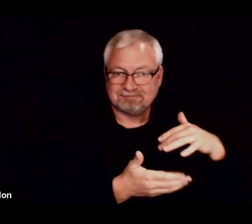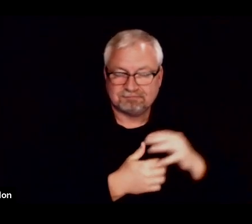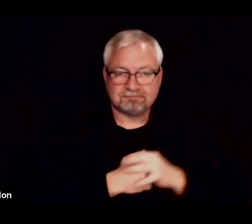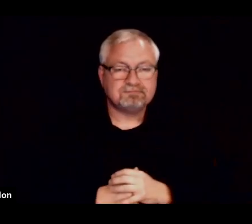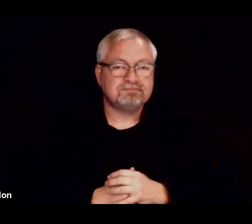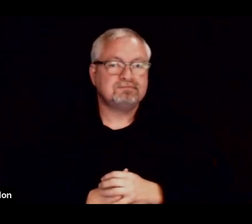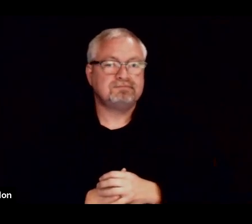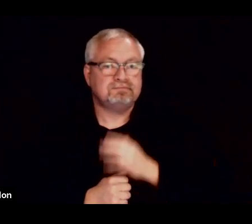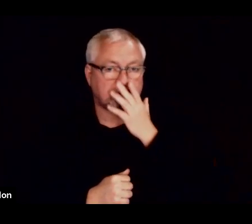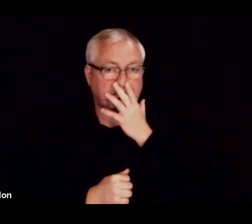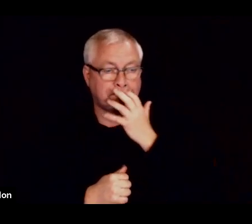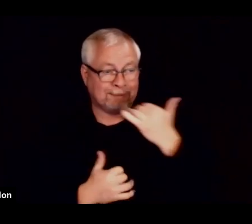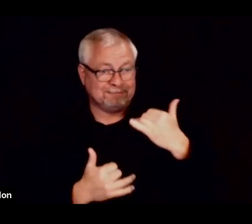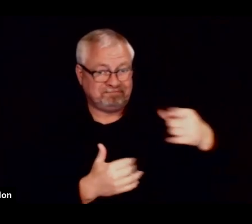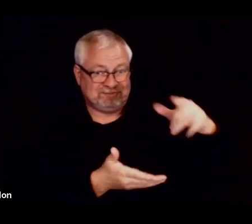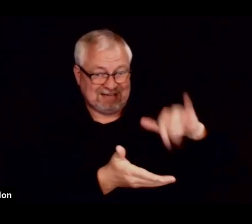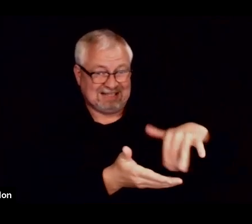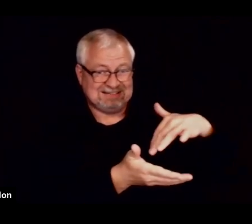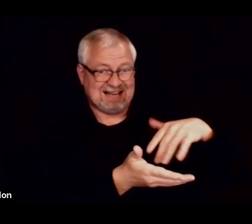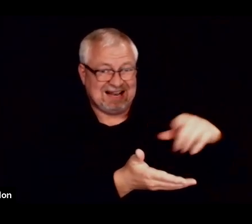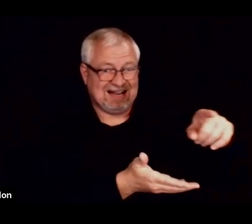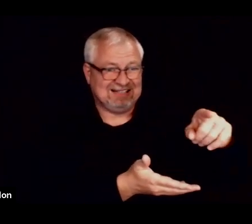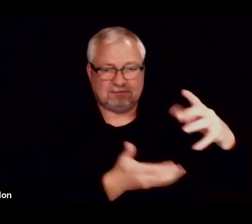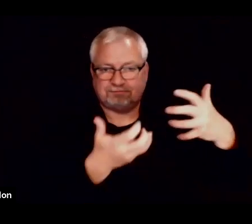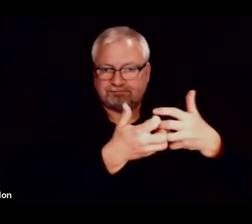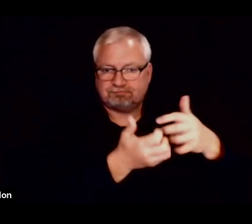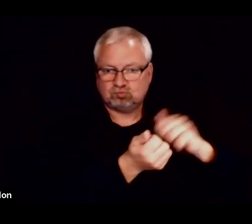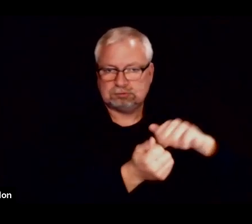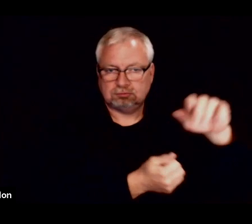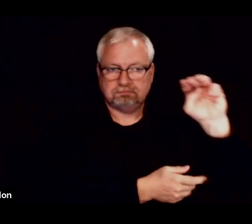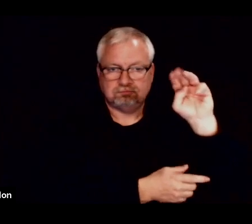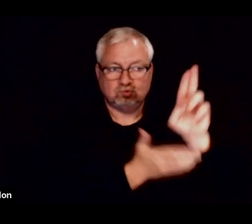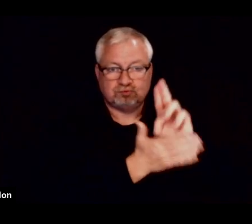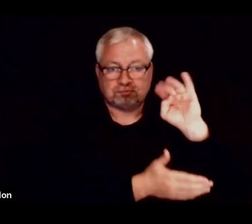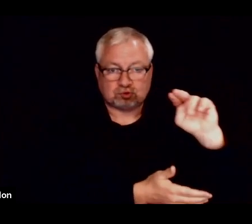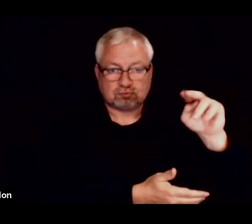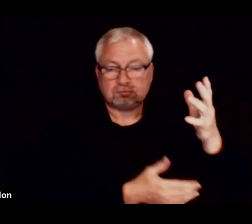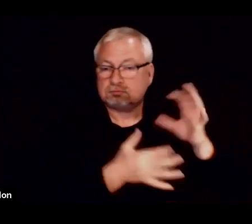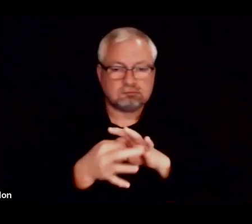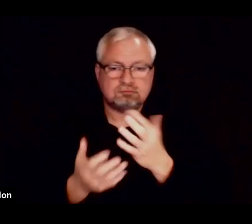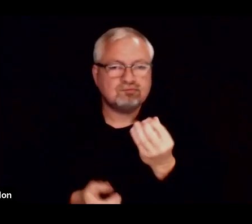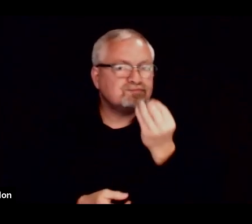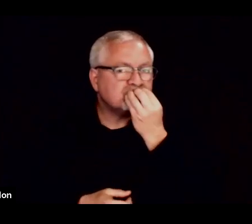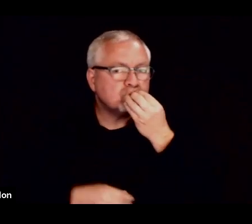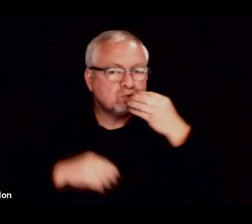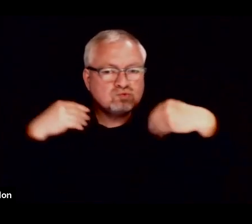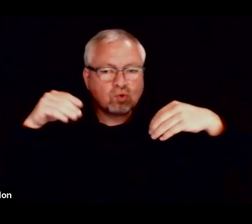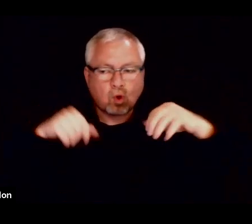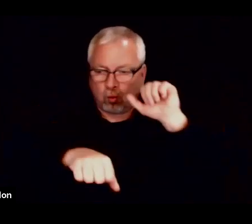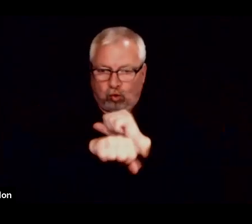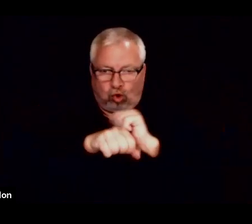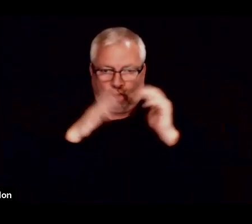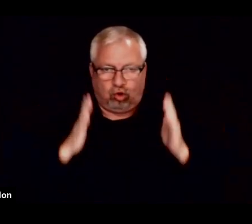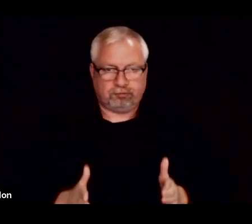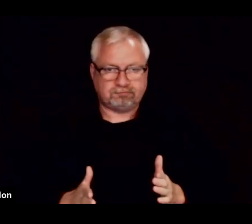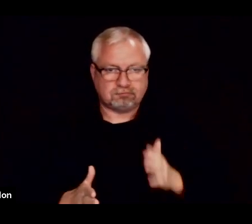looking at serology from grocery store workers. Another one is looking